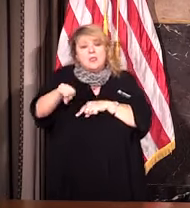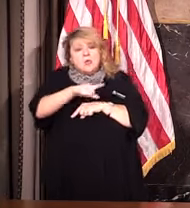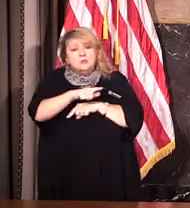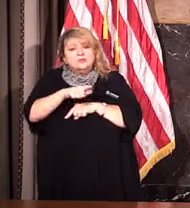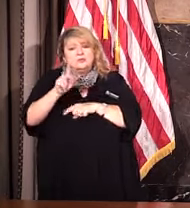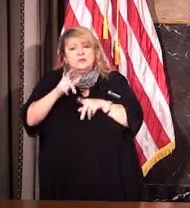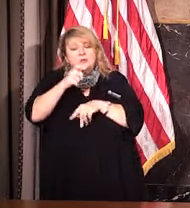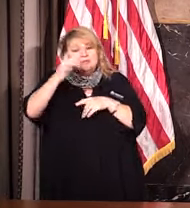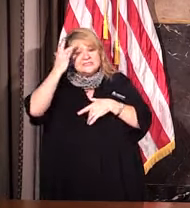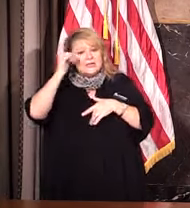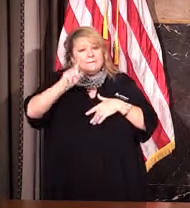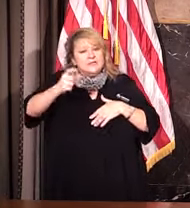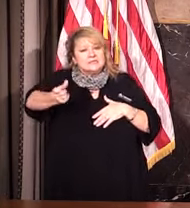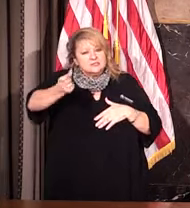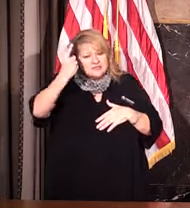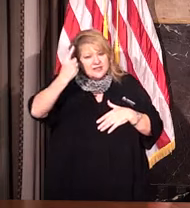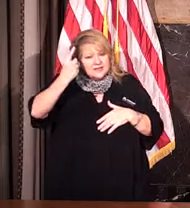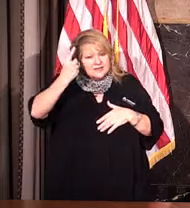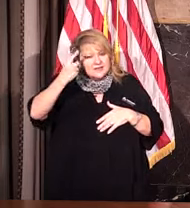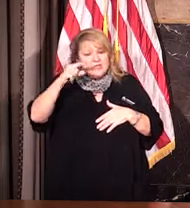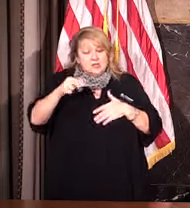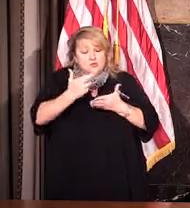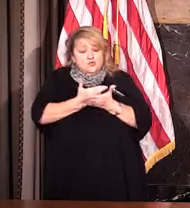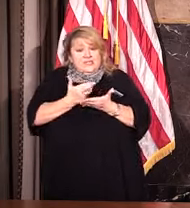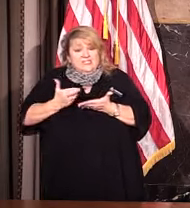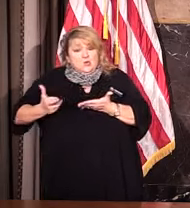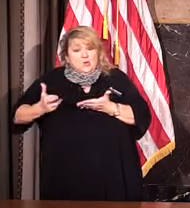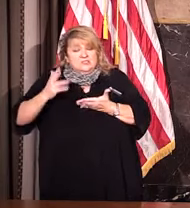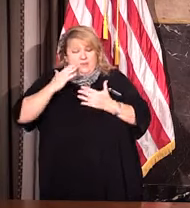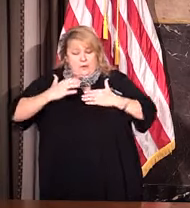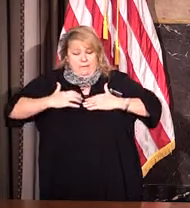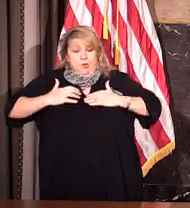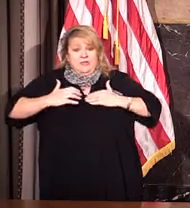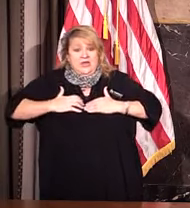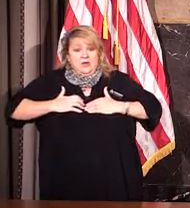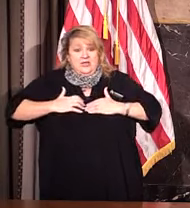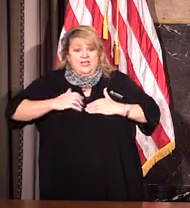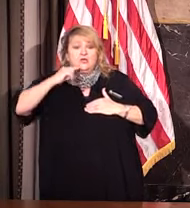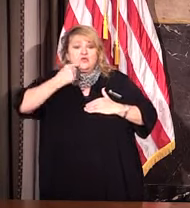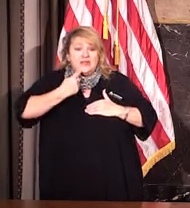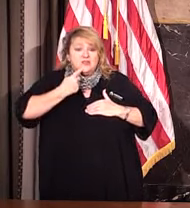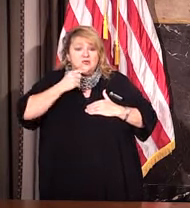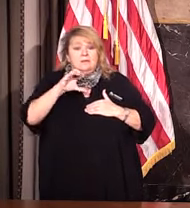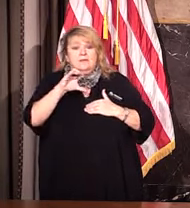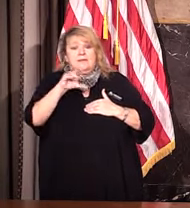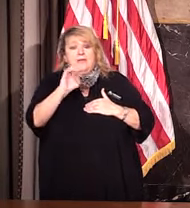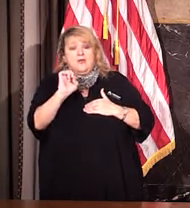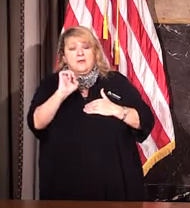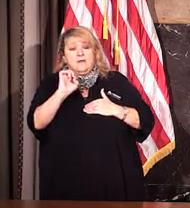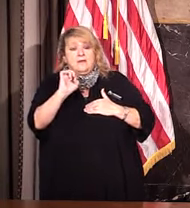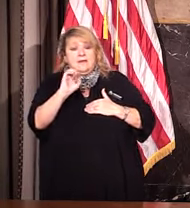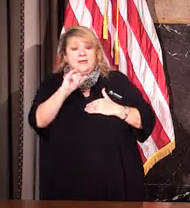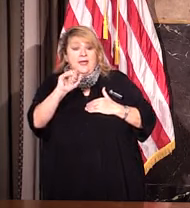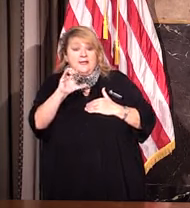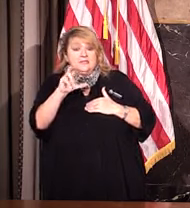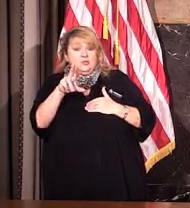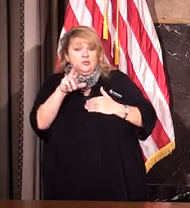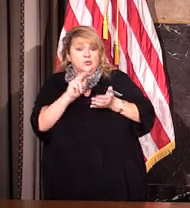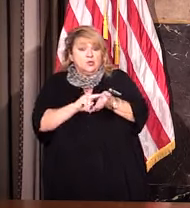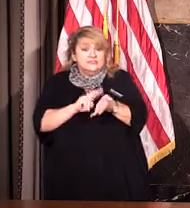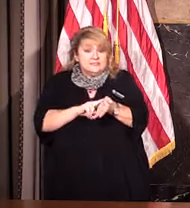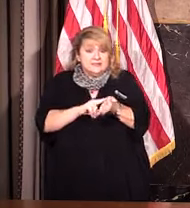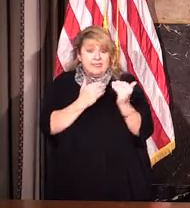understanding. The resource of pulmonary critical care and ICU nurses is not unlimited. And so we would like to have the opportunity